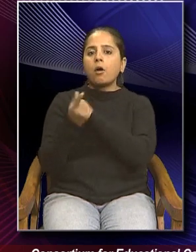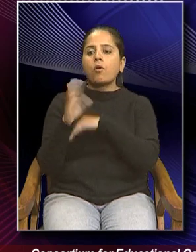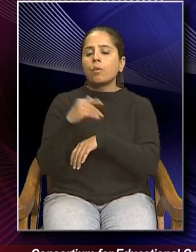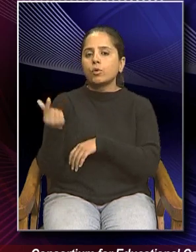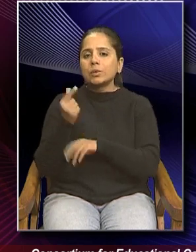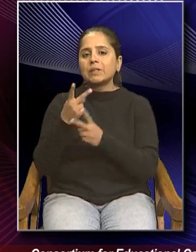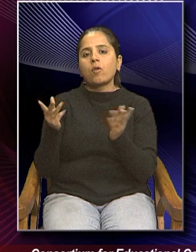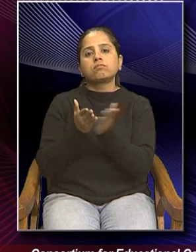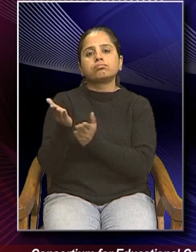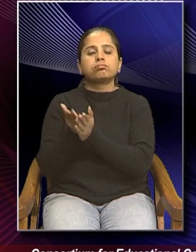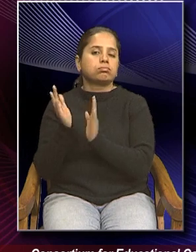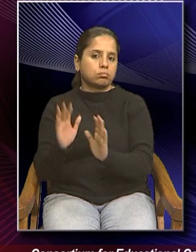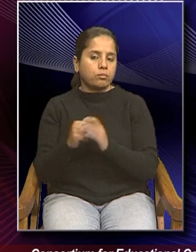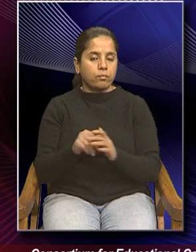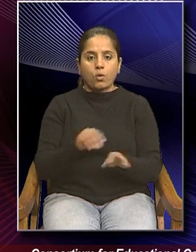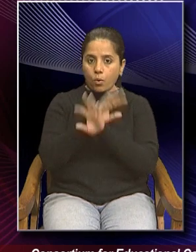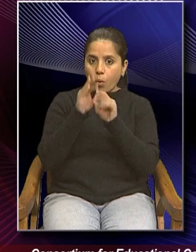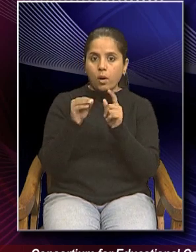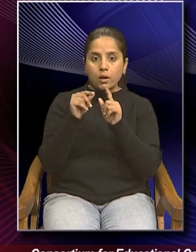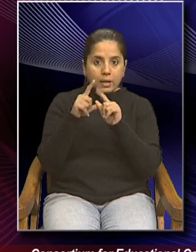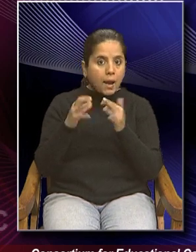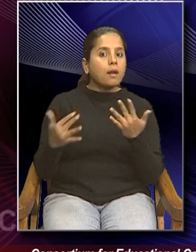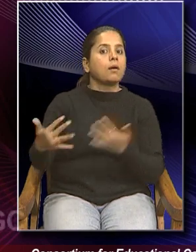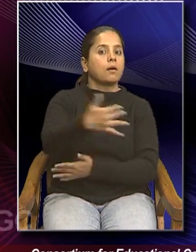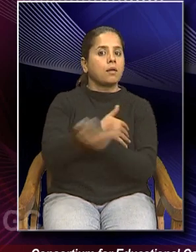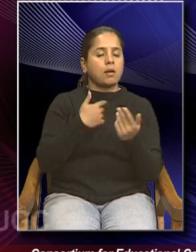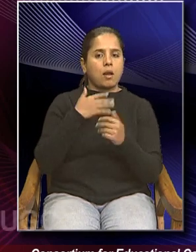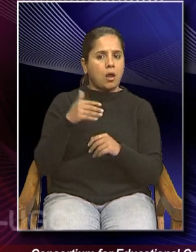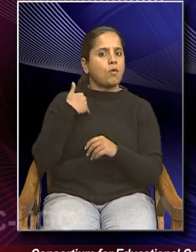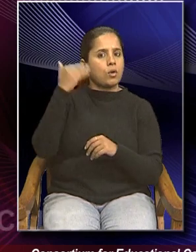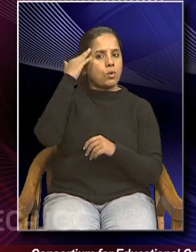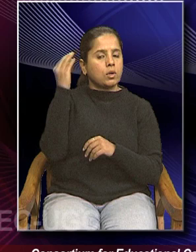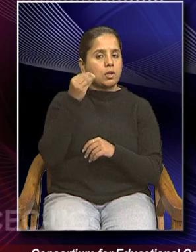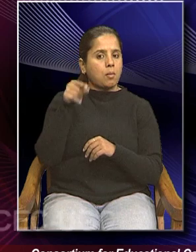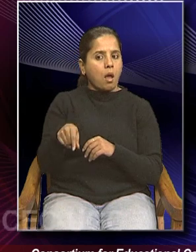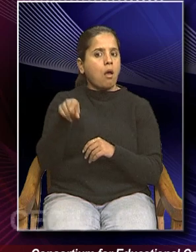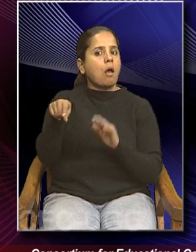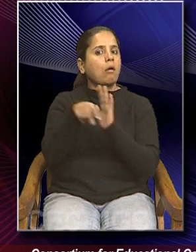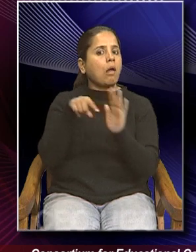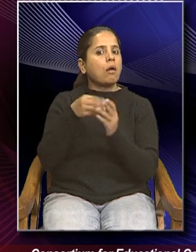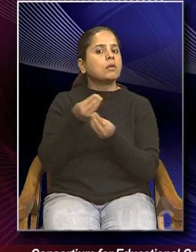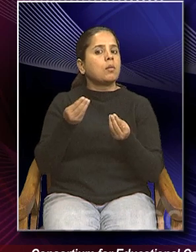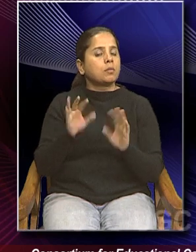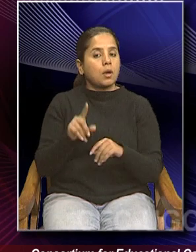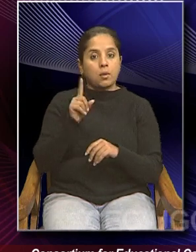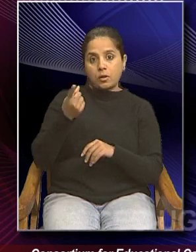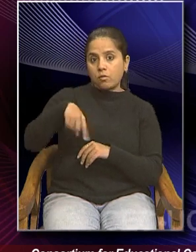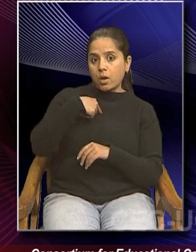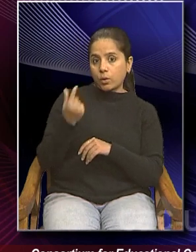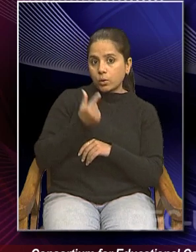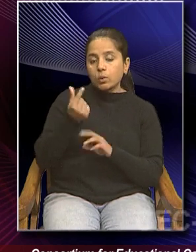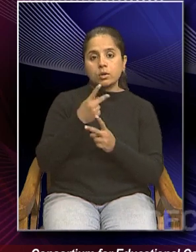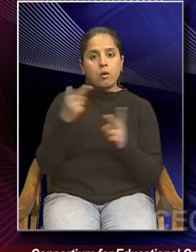different methods. All data collection methods we have known have certain drawbacks. However, when we use